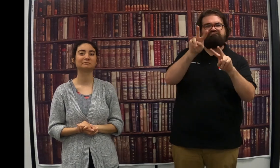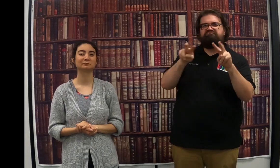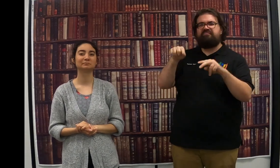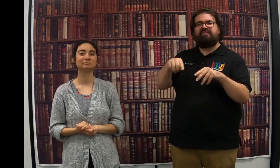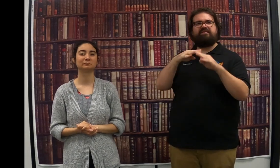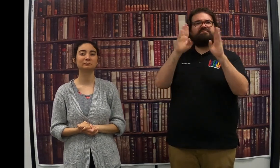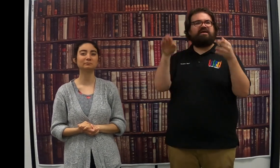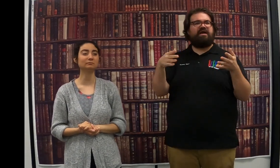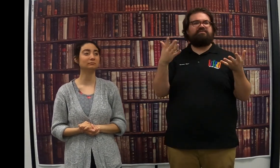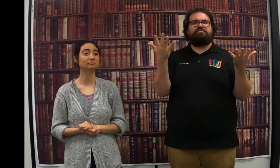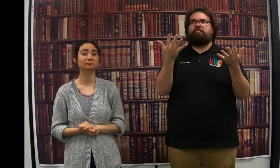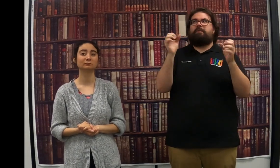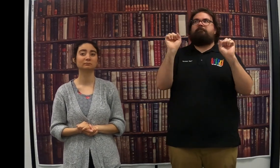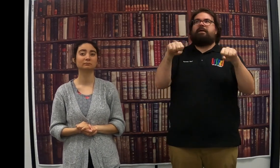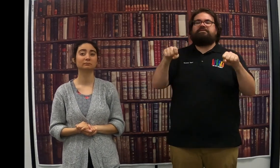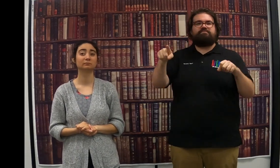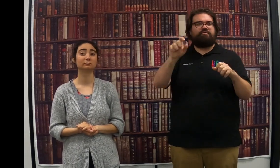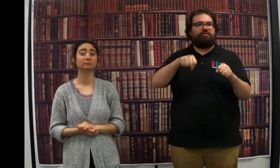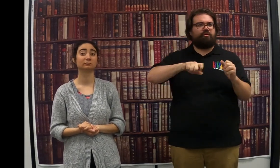could possibly be the openers to.